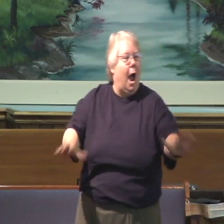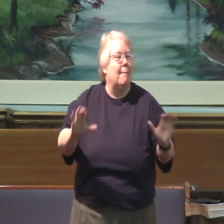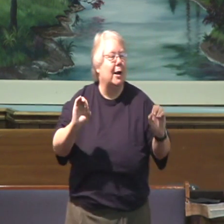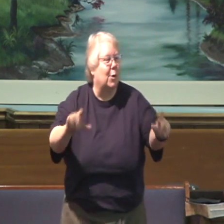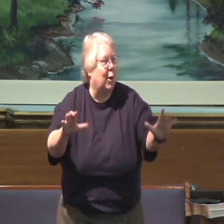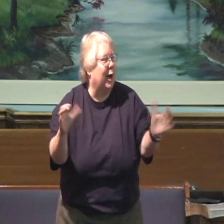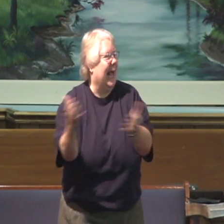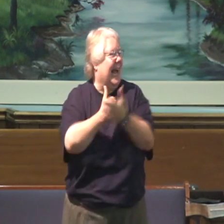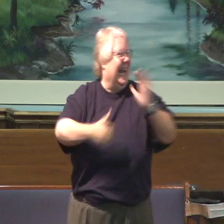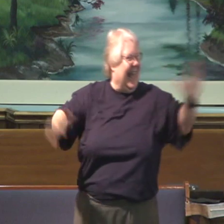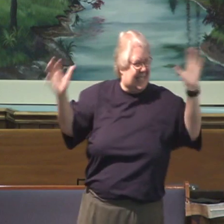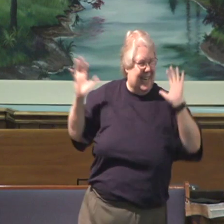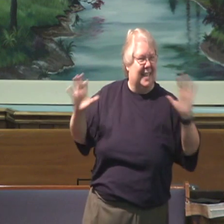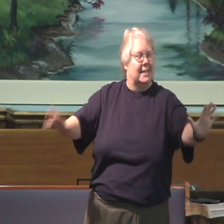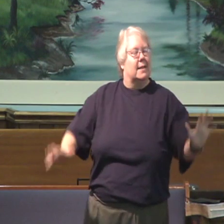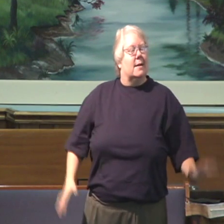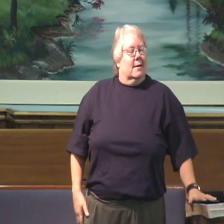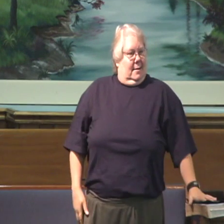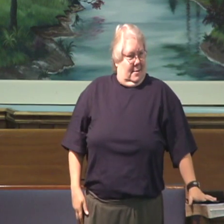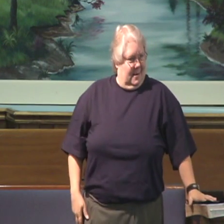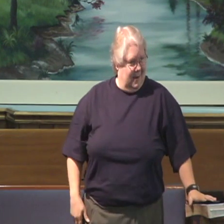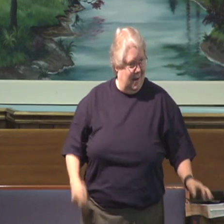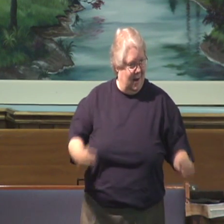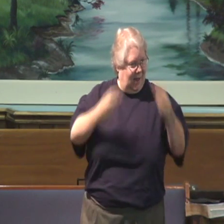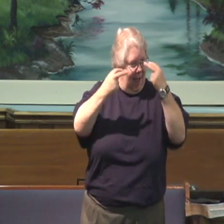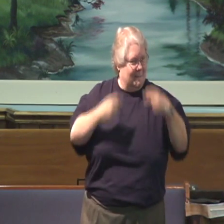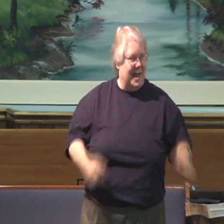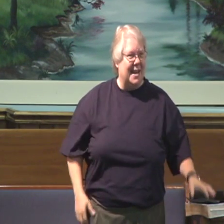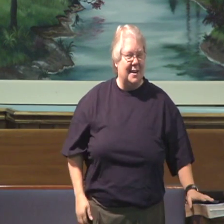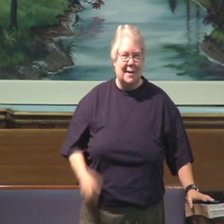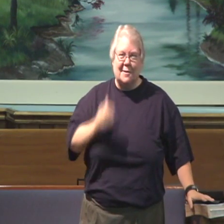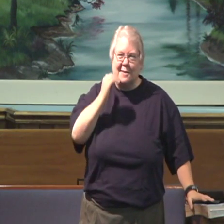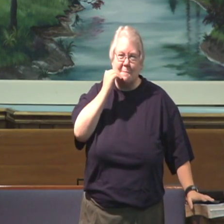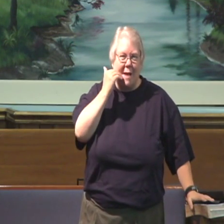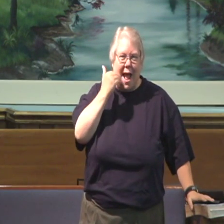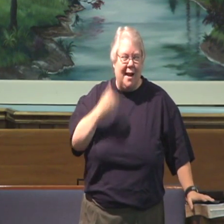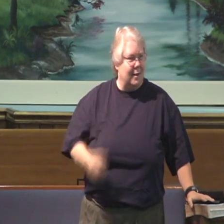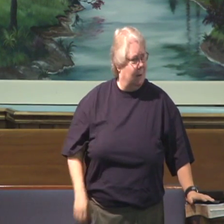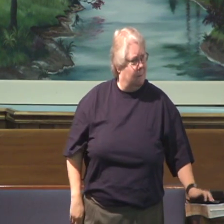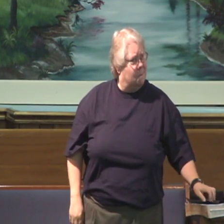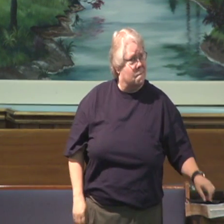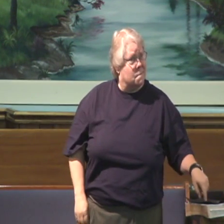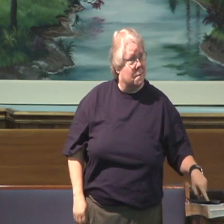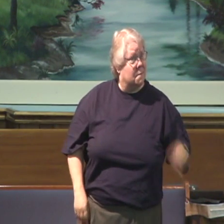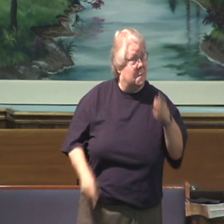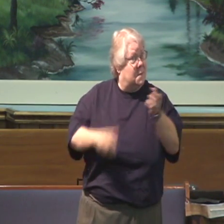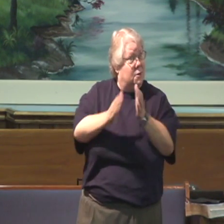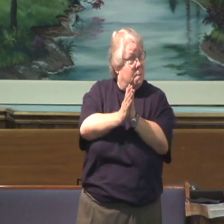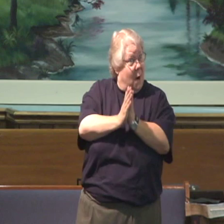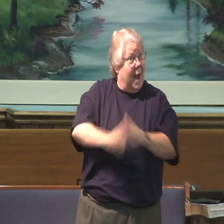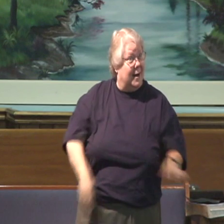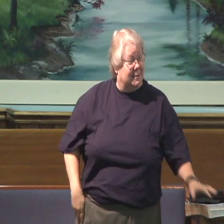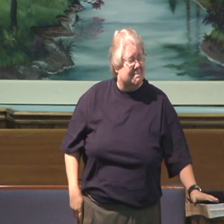Calm and cool and collected. He looked at me and smiled. Did you pray?